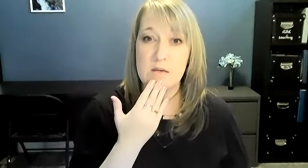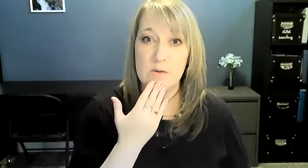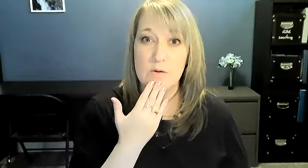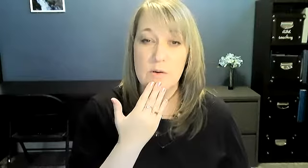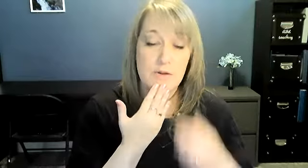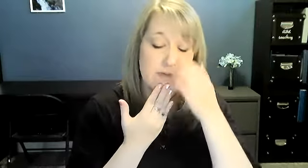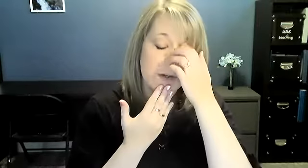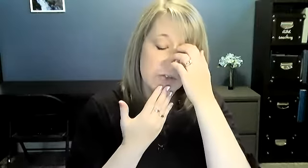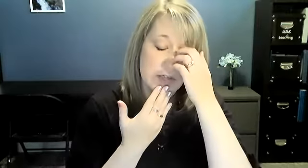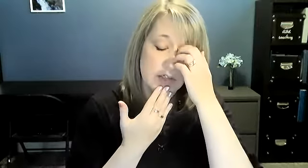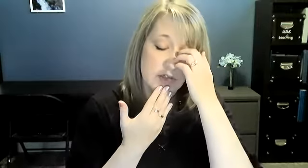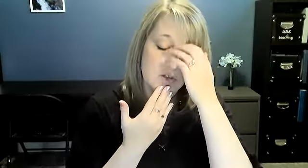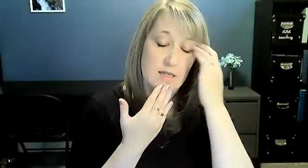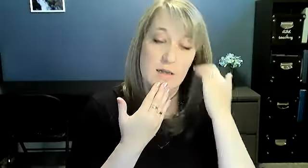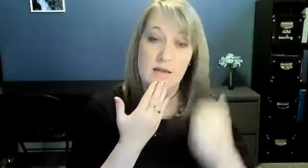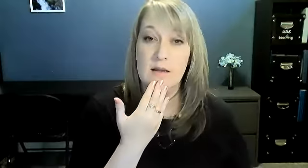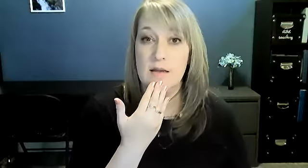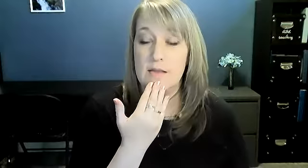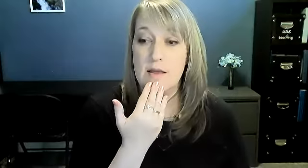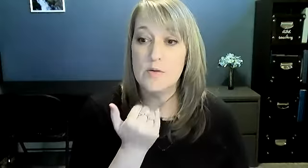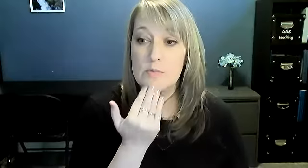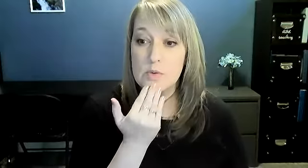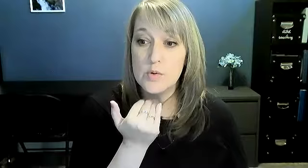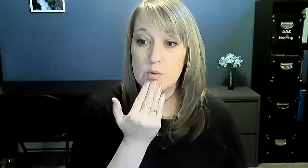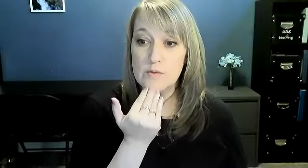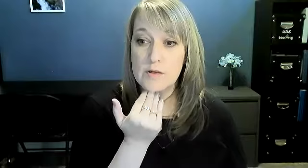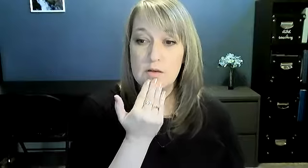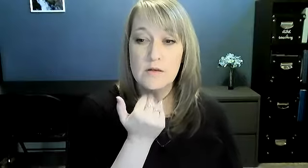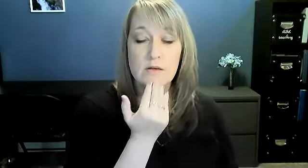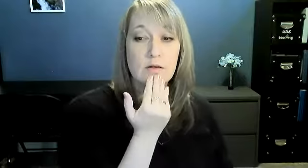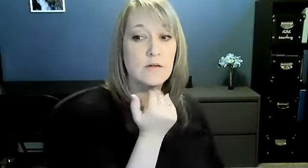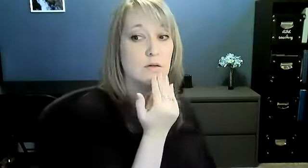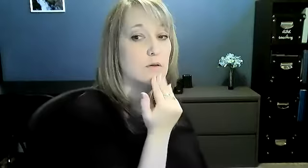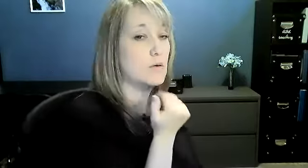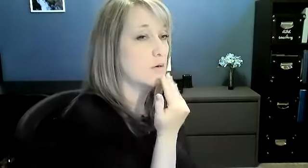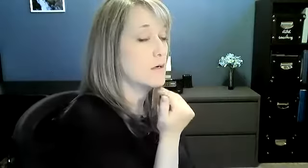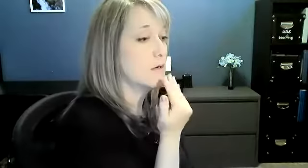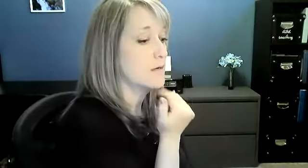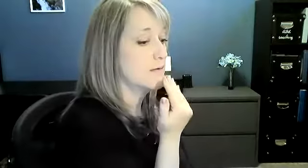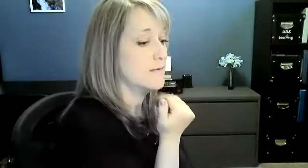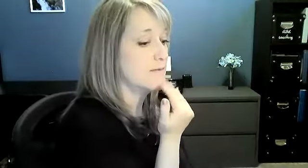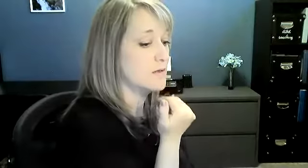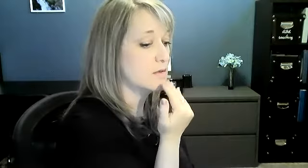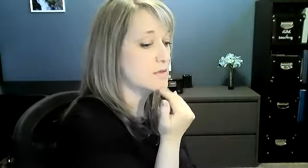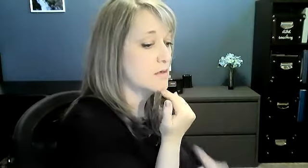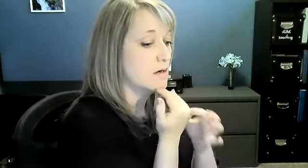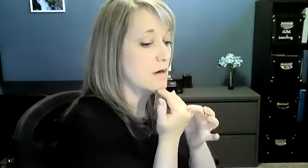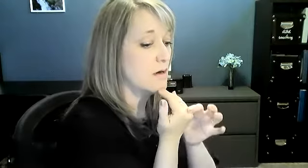you, with your fingers touching your chin. Then you move your fingers all